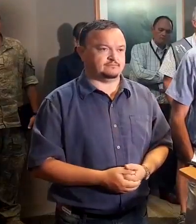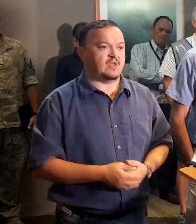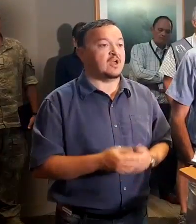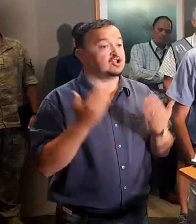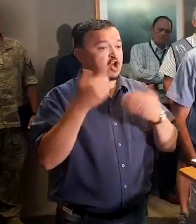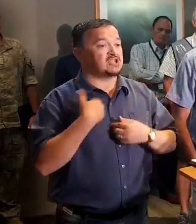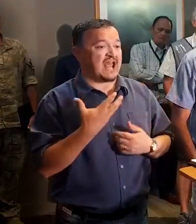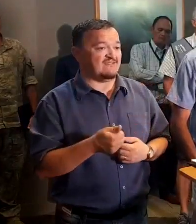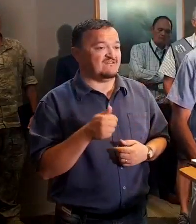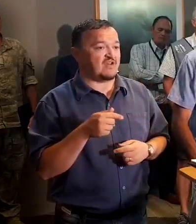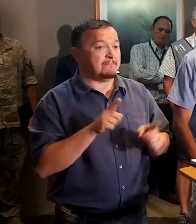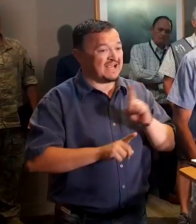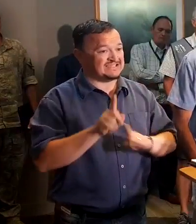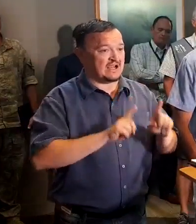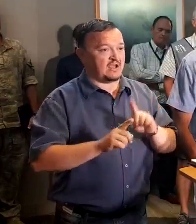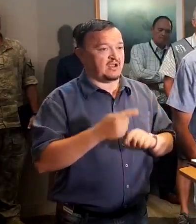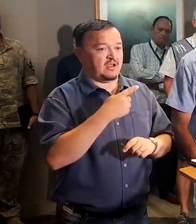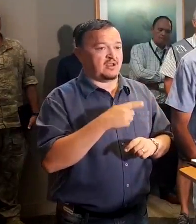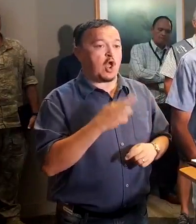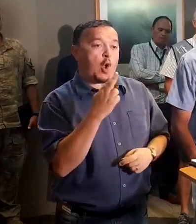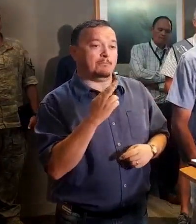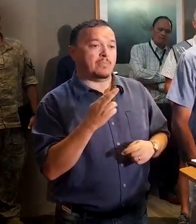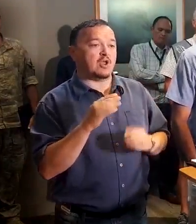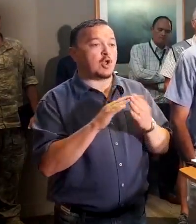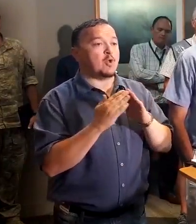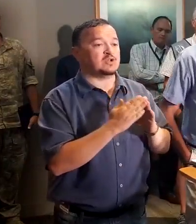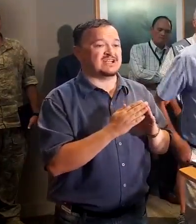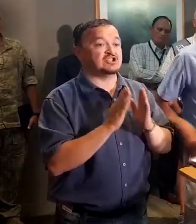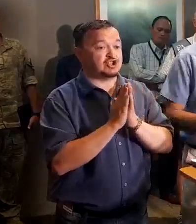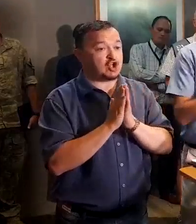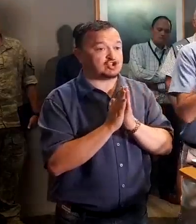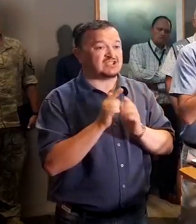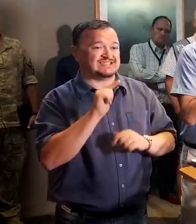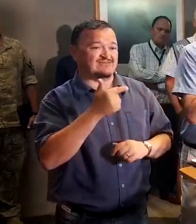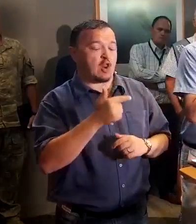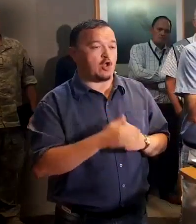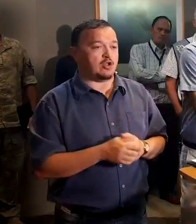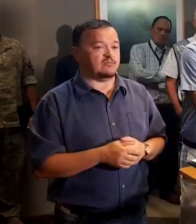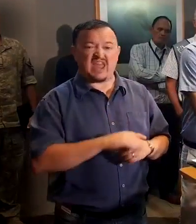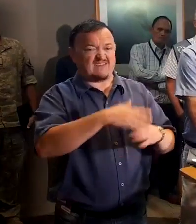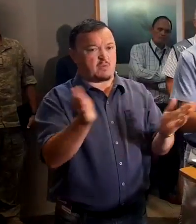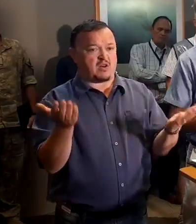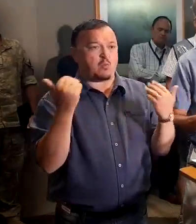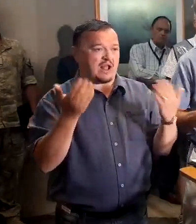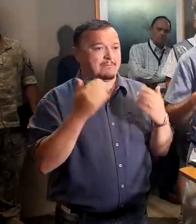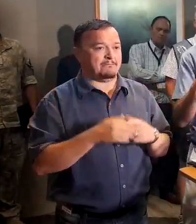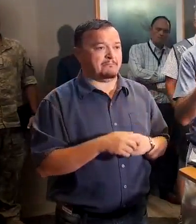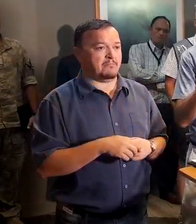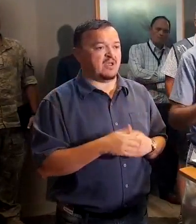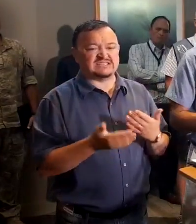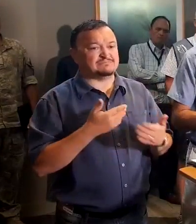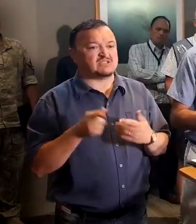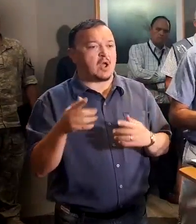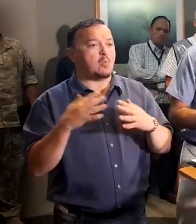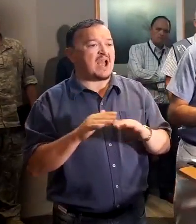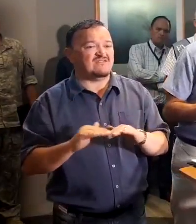meeting tonight in the Hope Community Church at 7 o'clock. Everyone is welcome, whether it's people from Wakefield who want to ask about